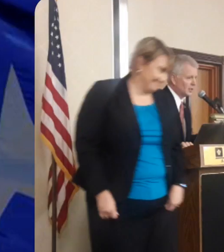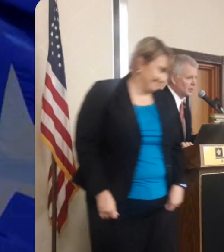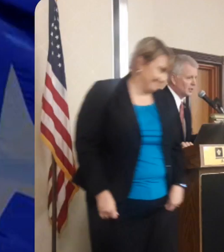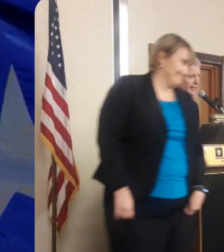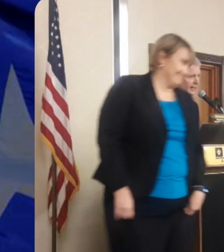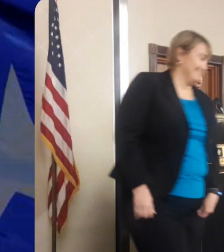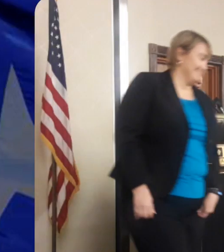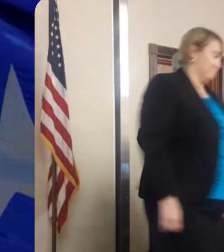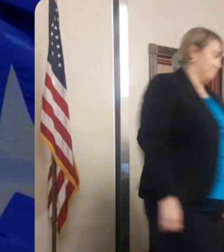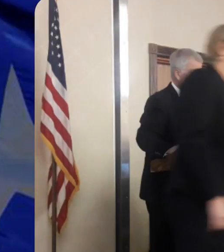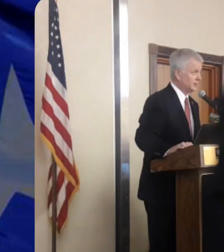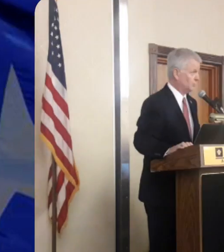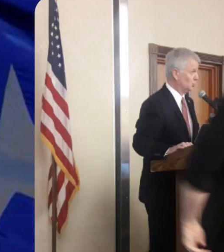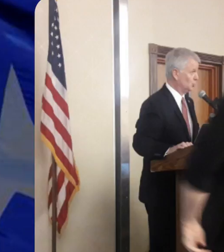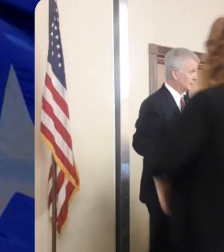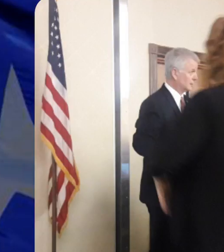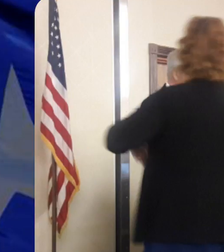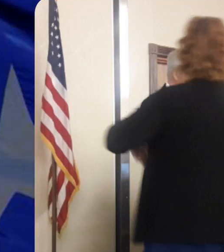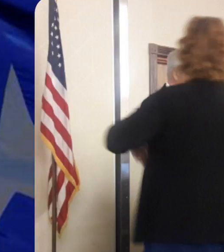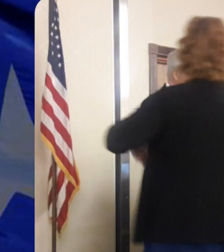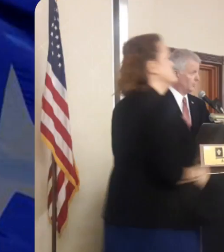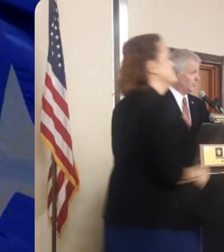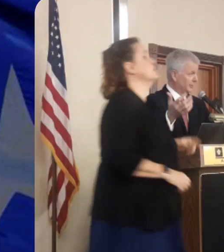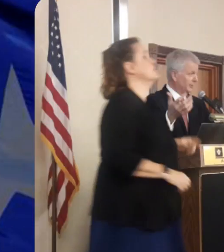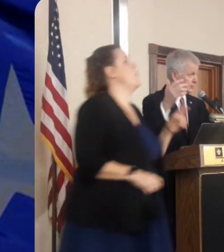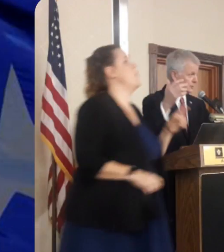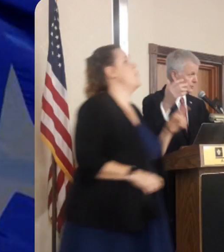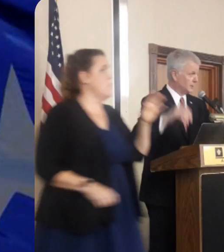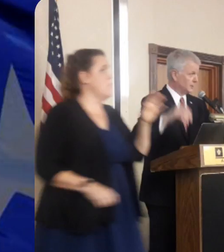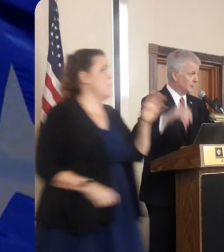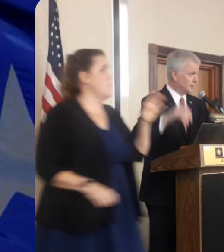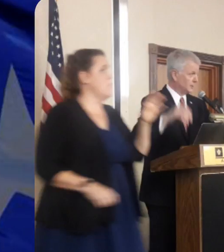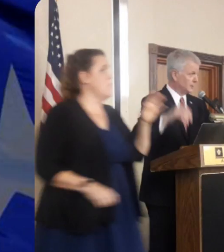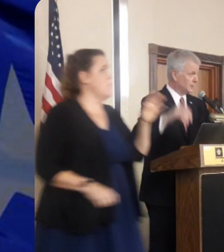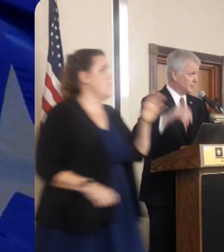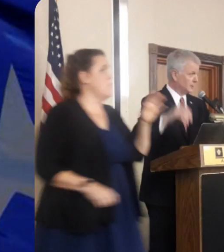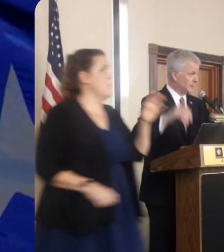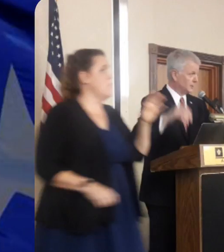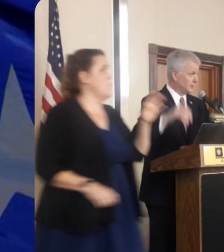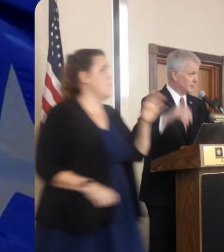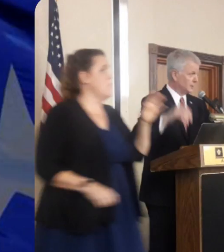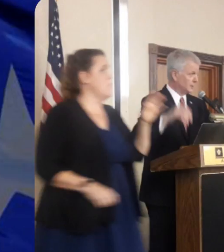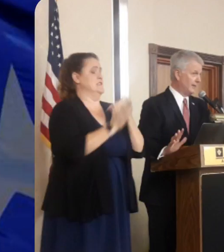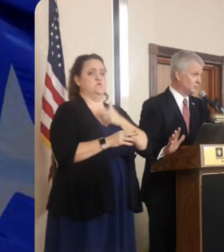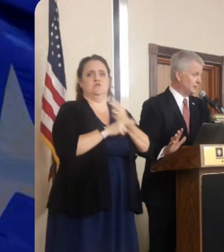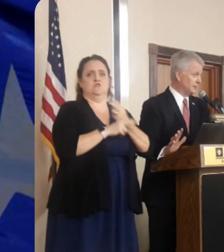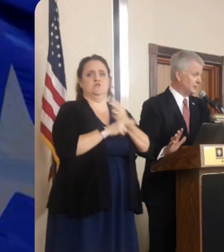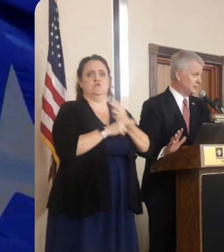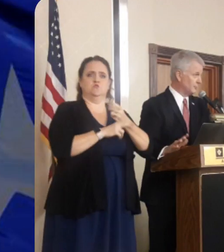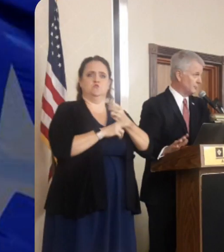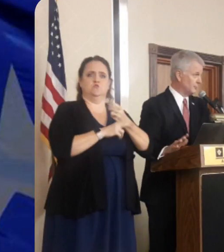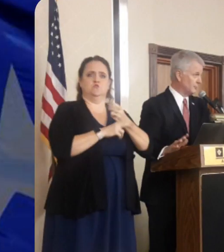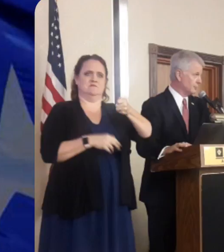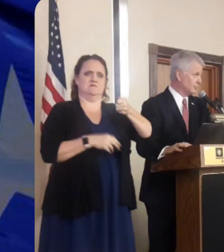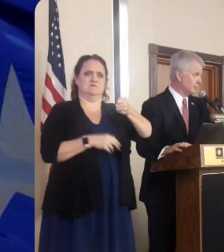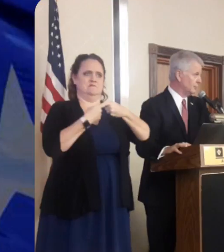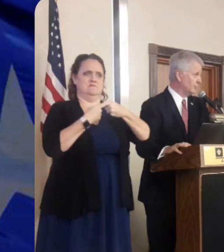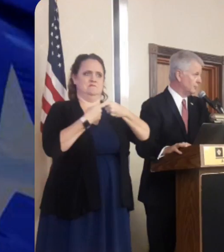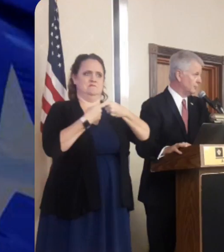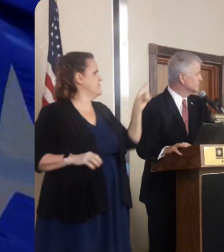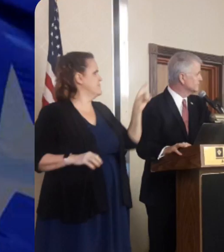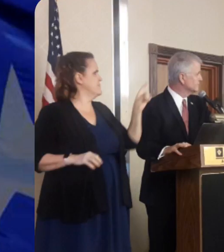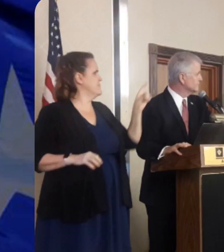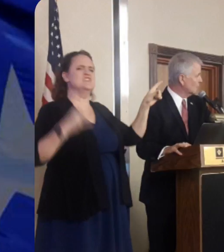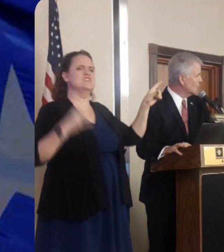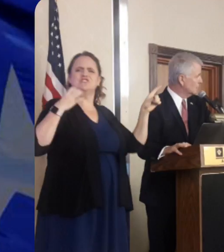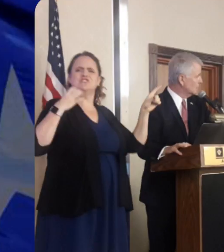actually, he just requested we use the clickers, so we will be using the clickers. That's not saying it's requesting. Chairman, point of